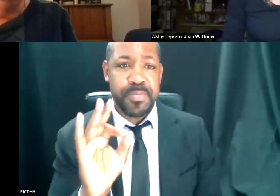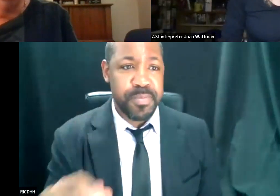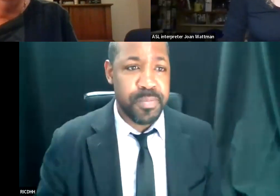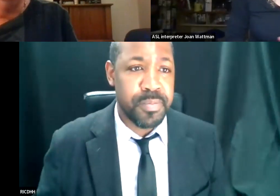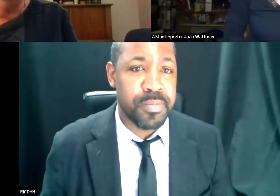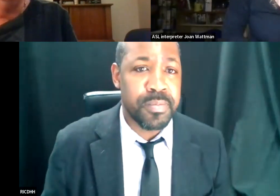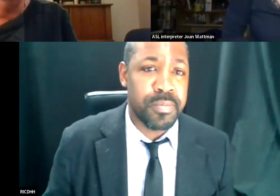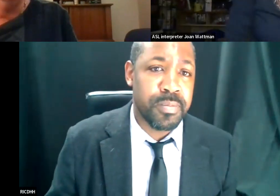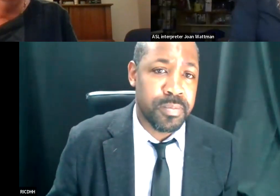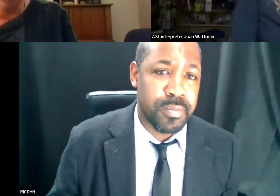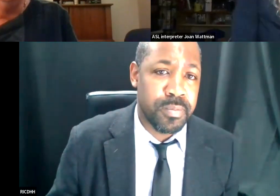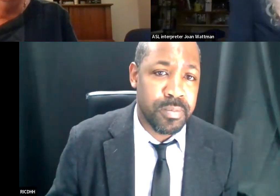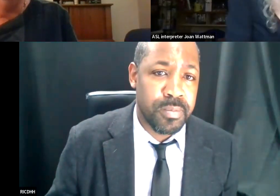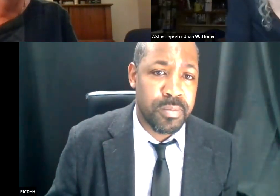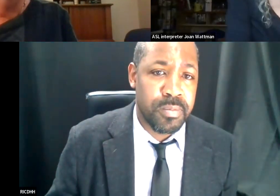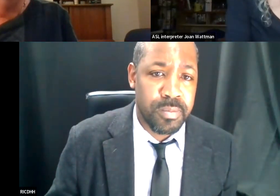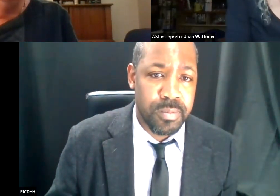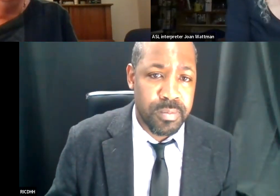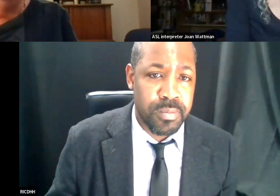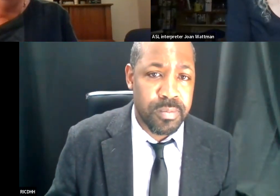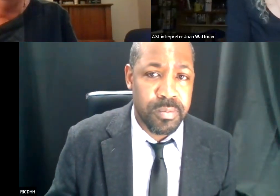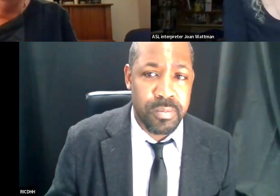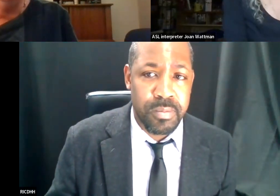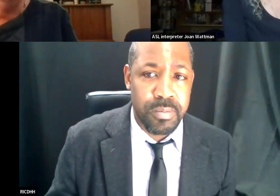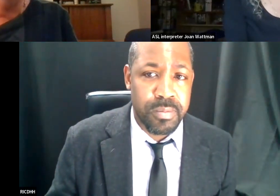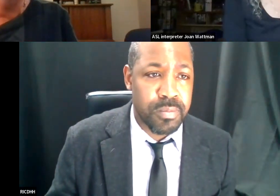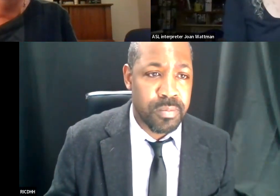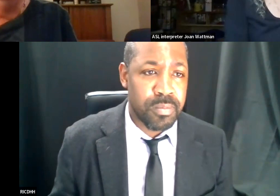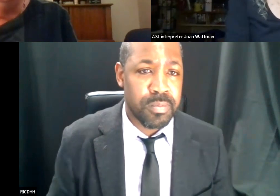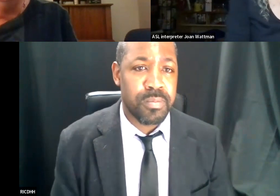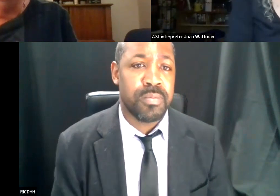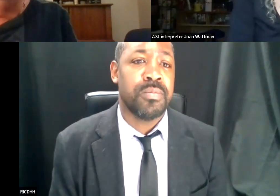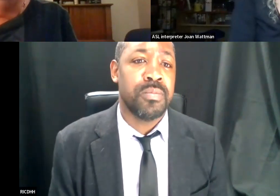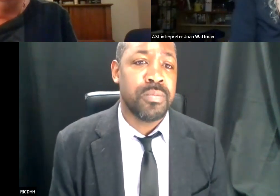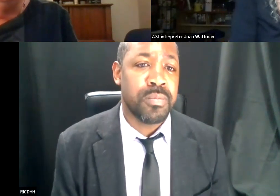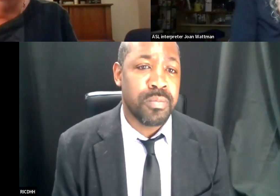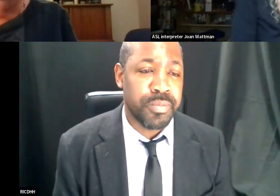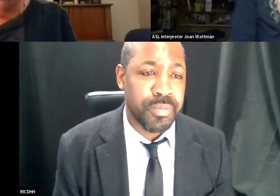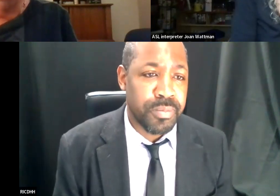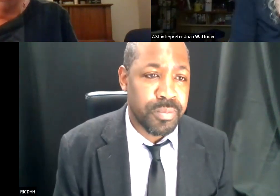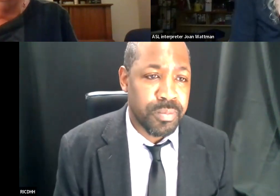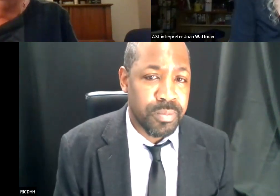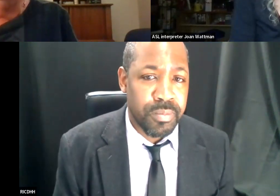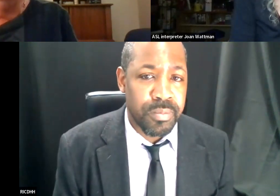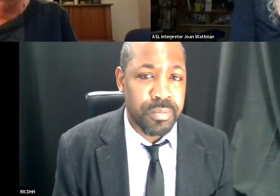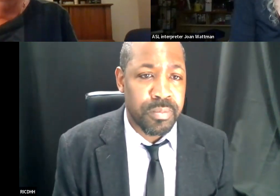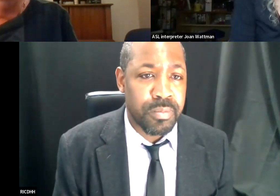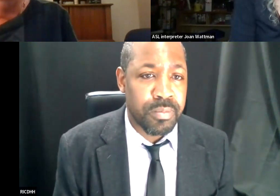because we have gotten so many comments about that. But thank you, as always, for the reminder to look broader.